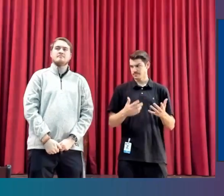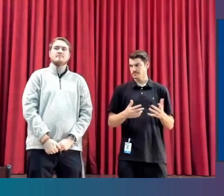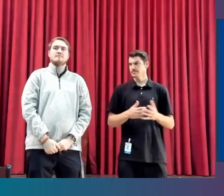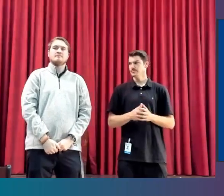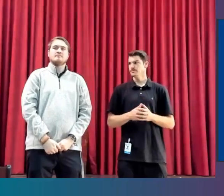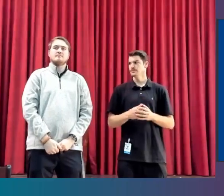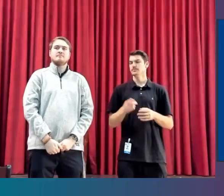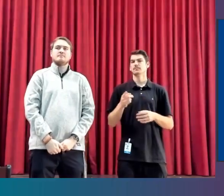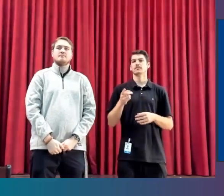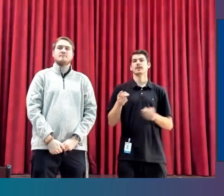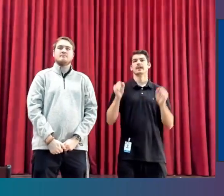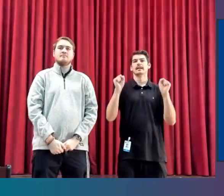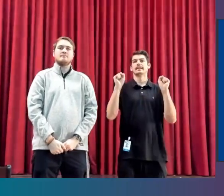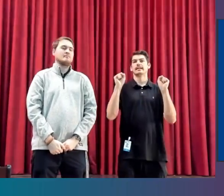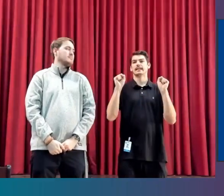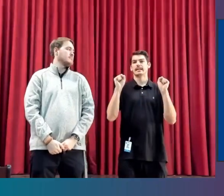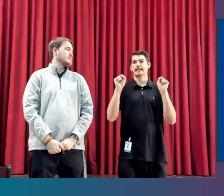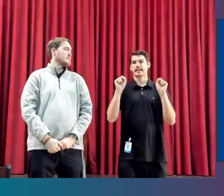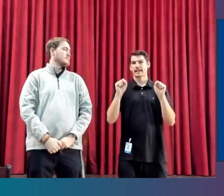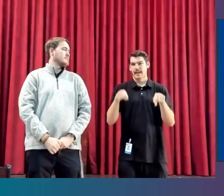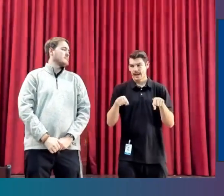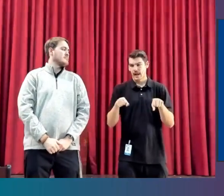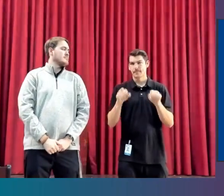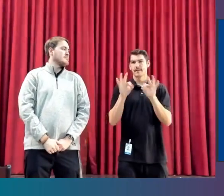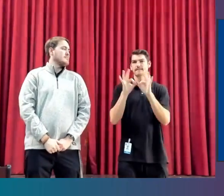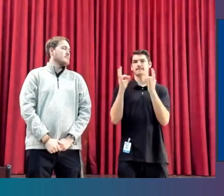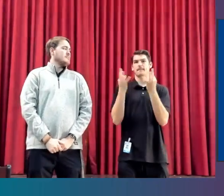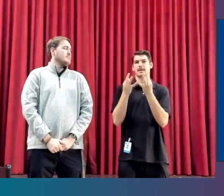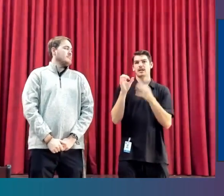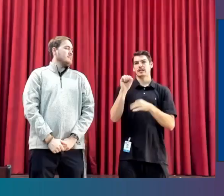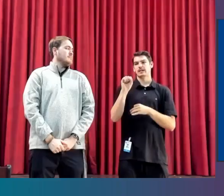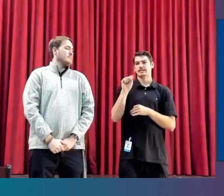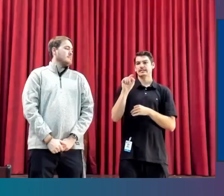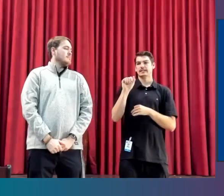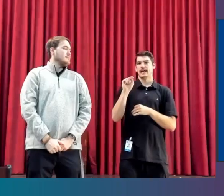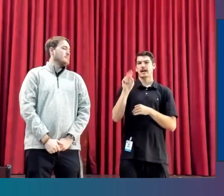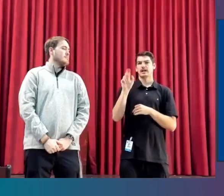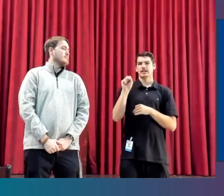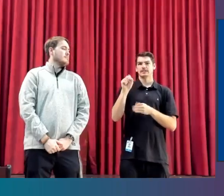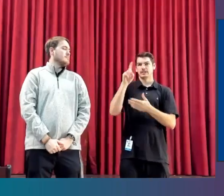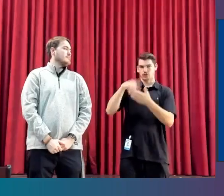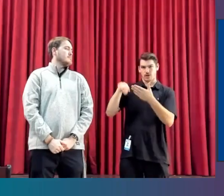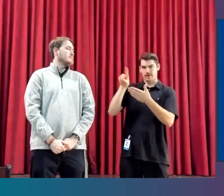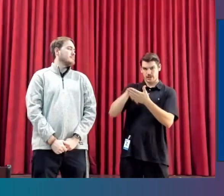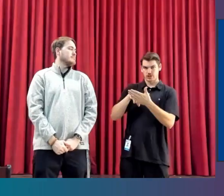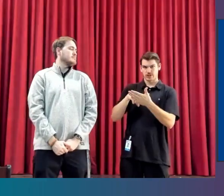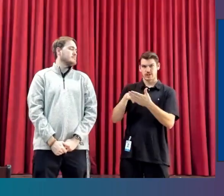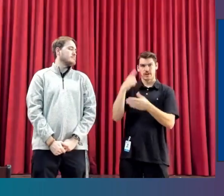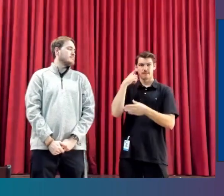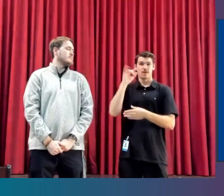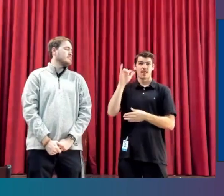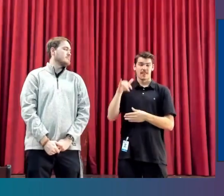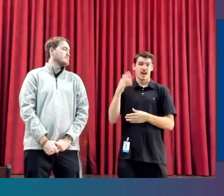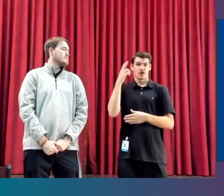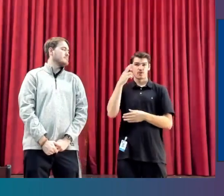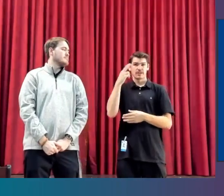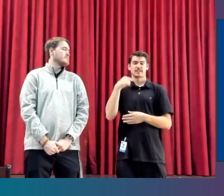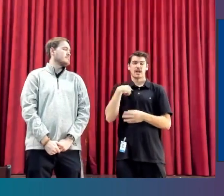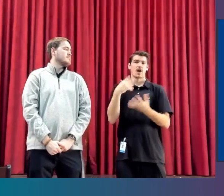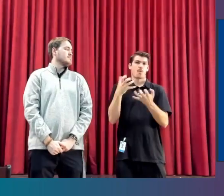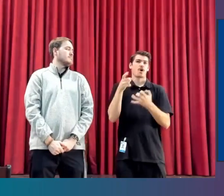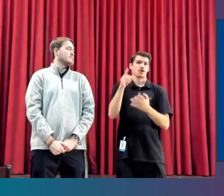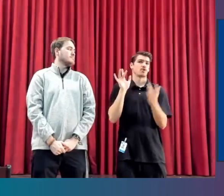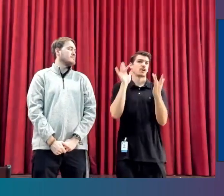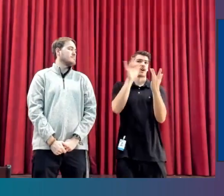So it can be familial status discrimination, and for that reason, I really want you to contact our